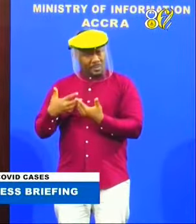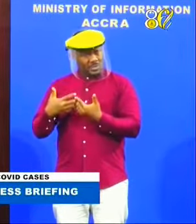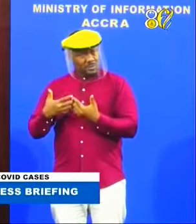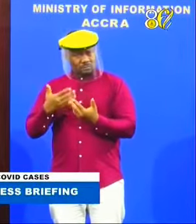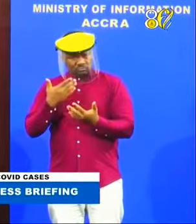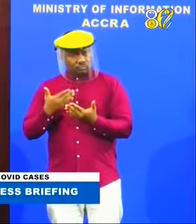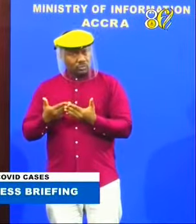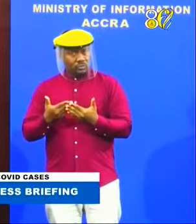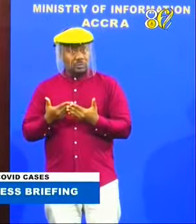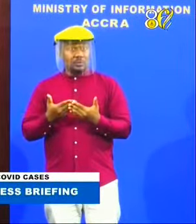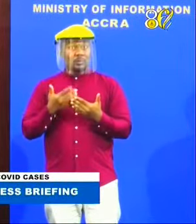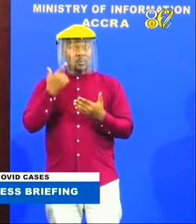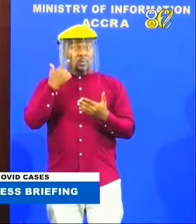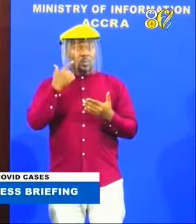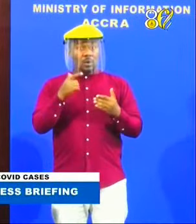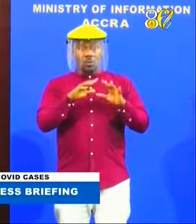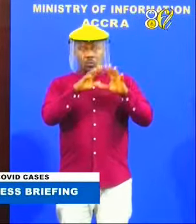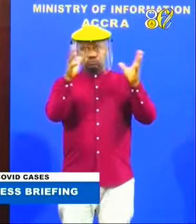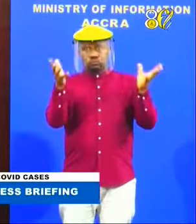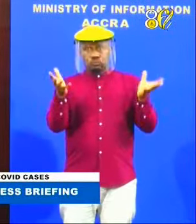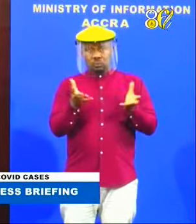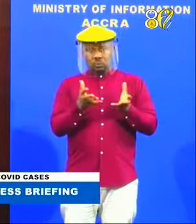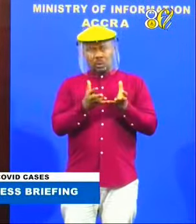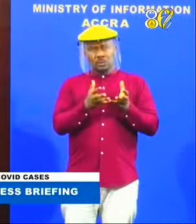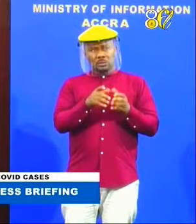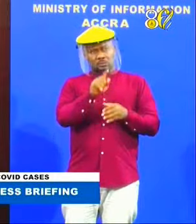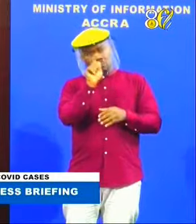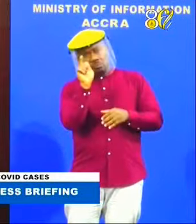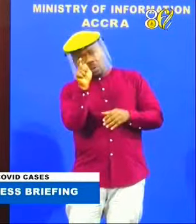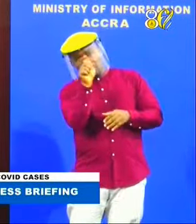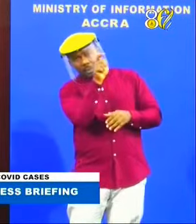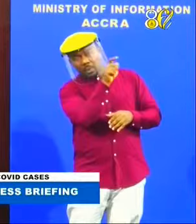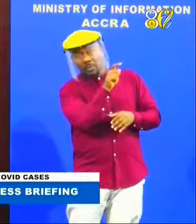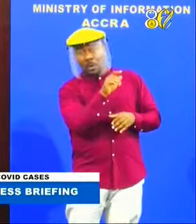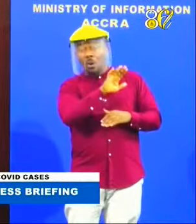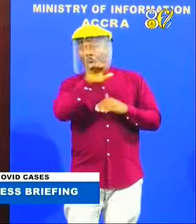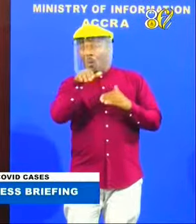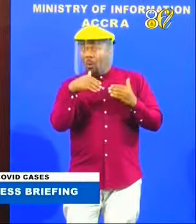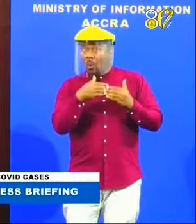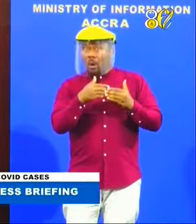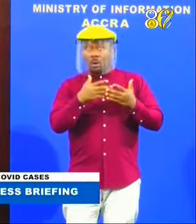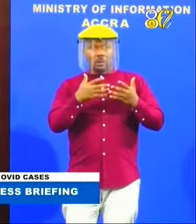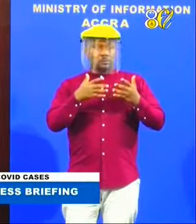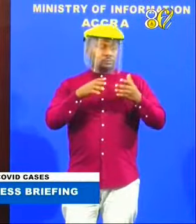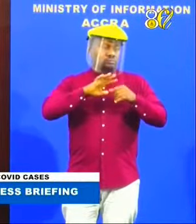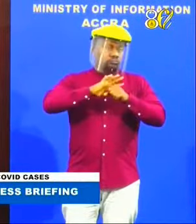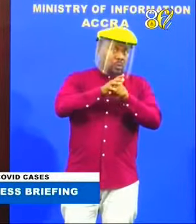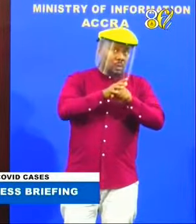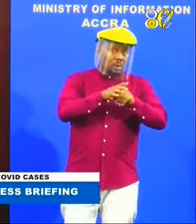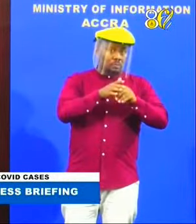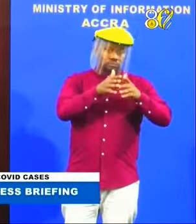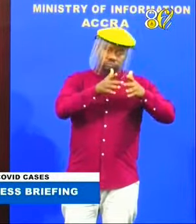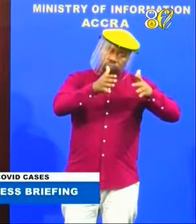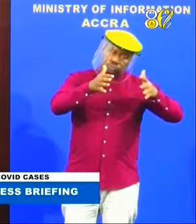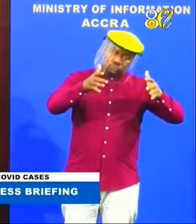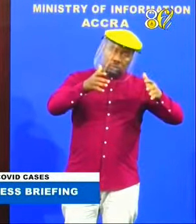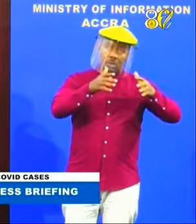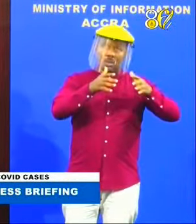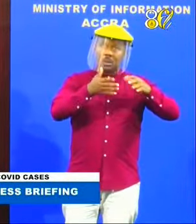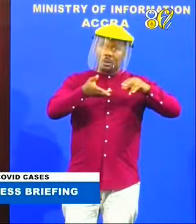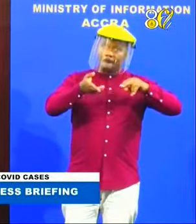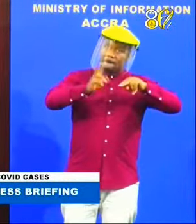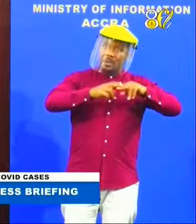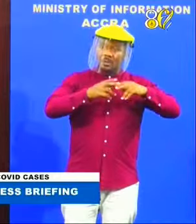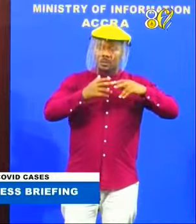see the global trends go up, you also see the surge at the airport. That tells you that it's